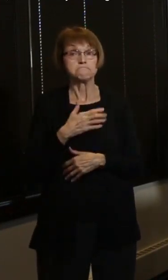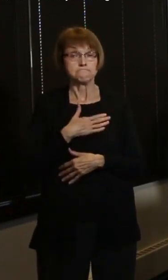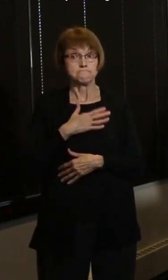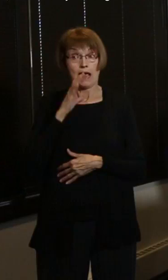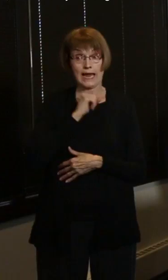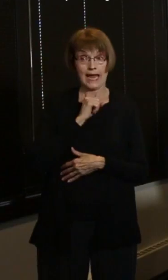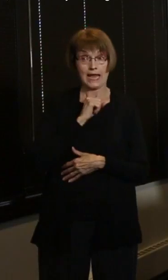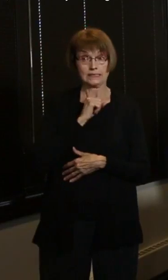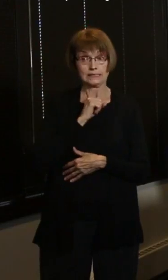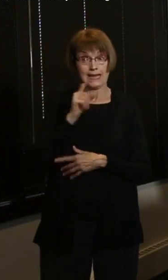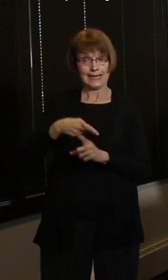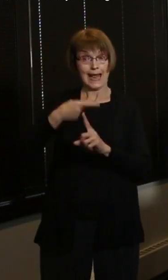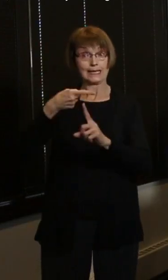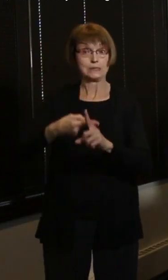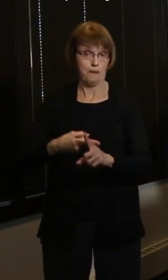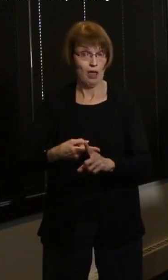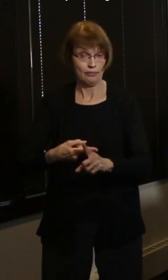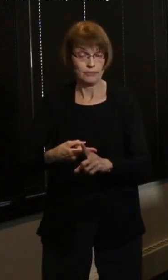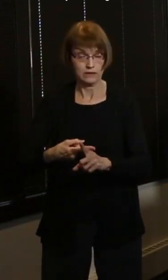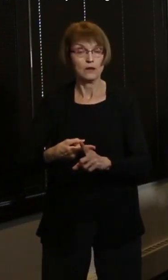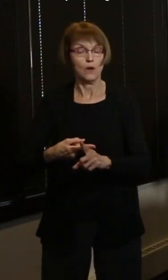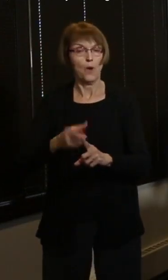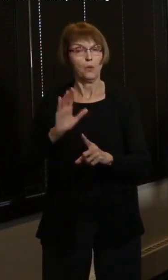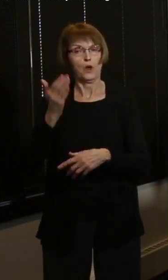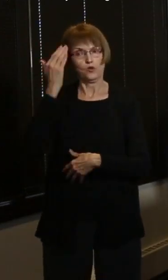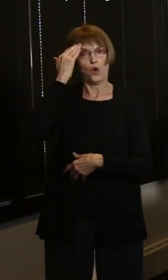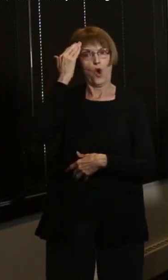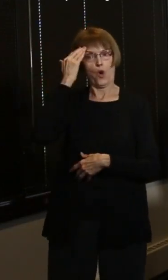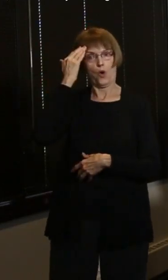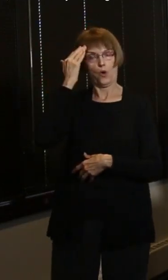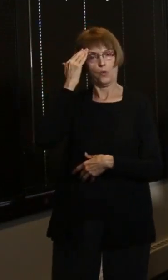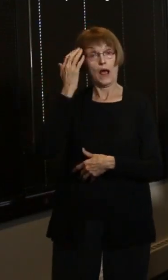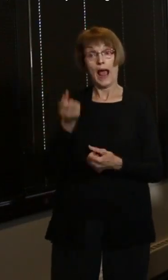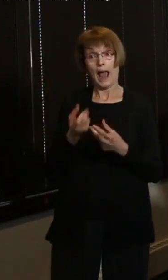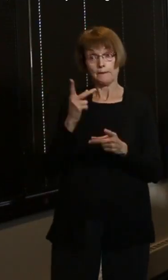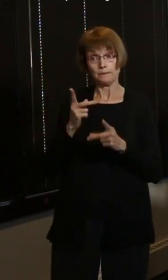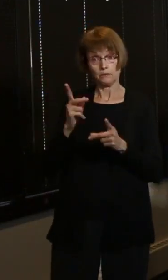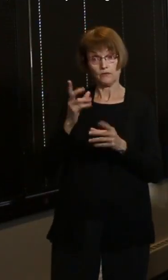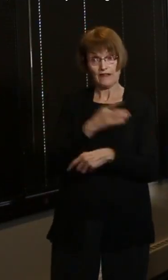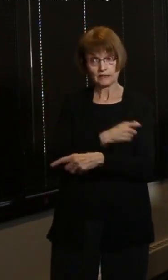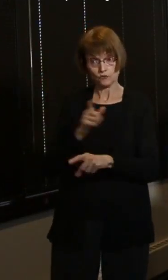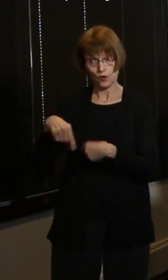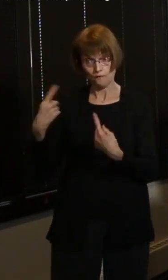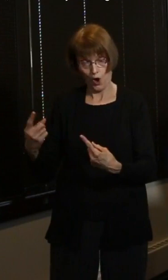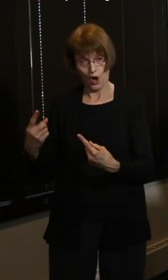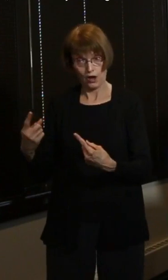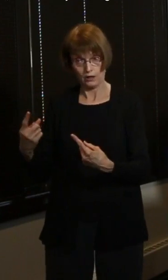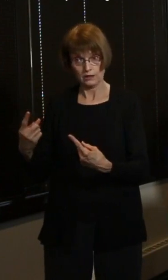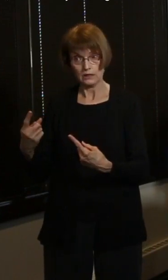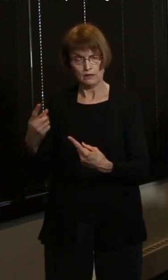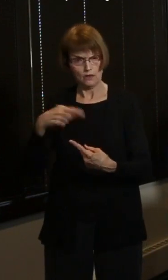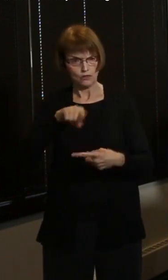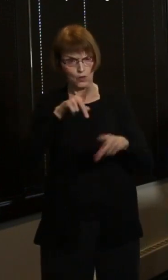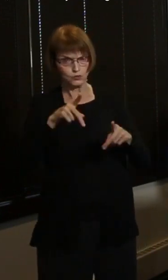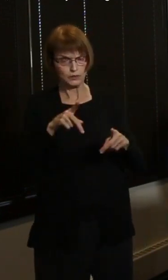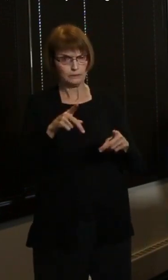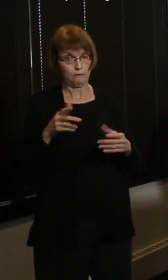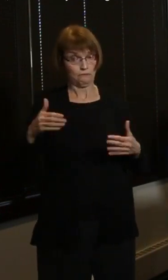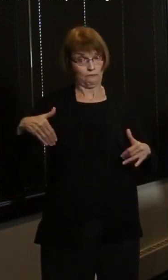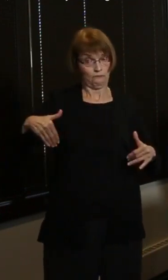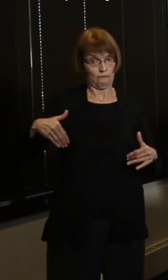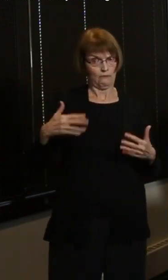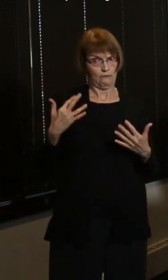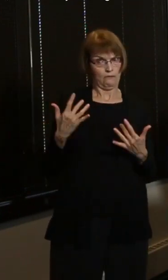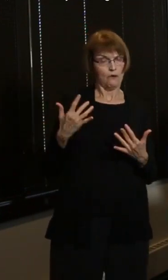this time next month that we'll have a much better handle on this is how many people have been vaccinated, this is what the hesitancy looks like, and then